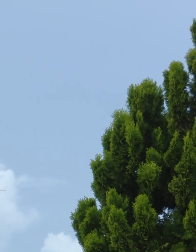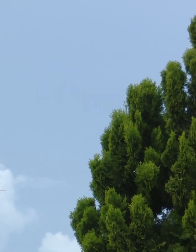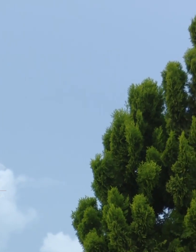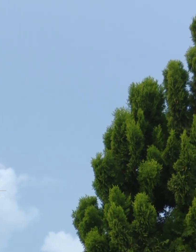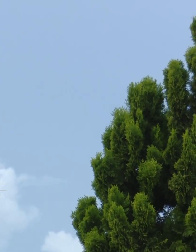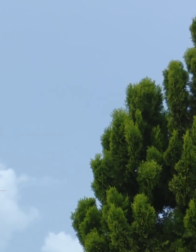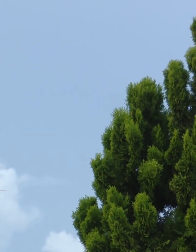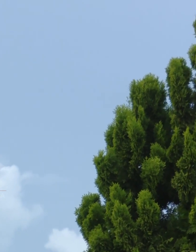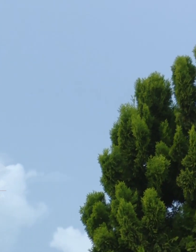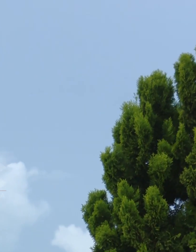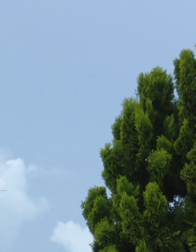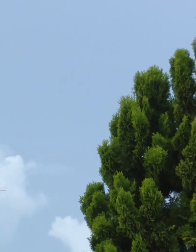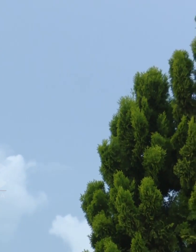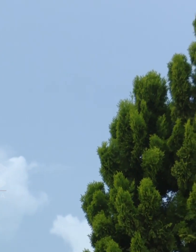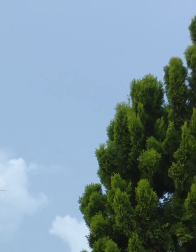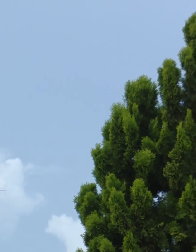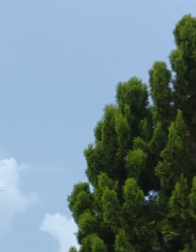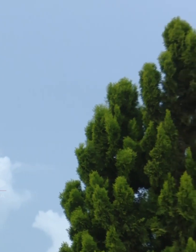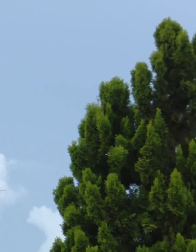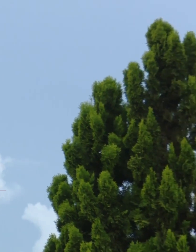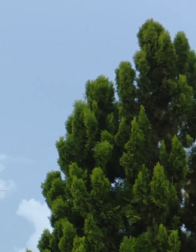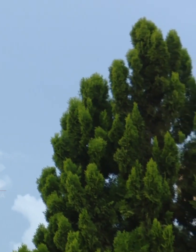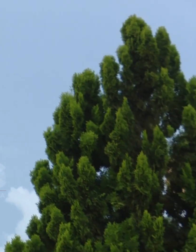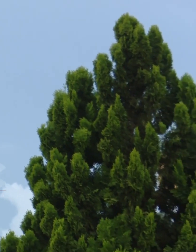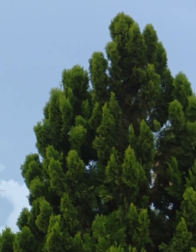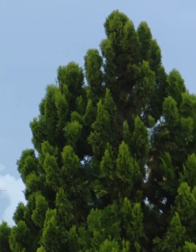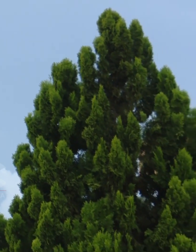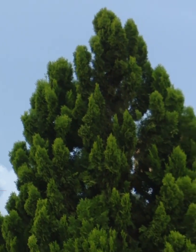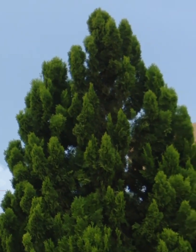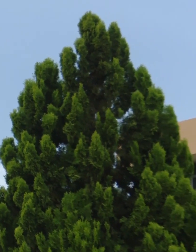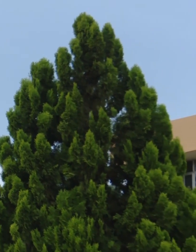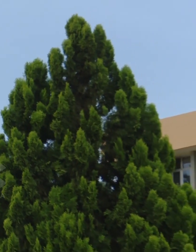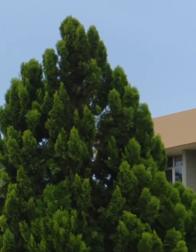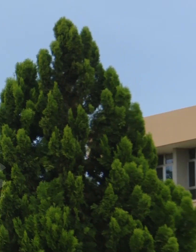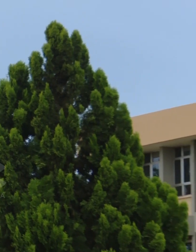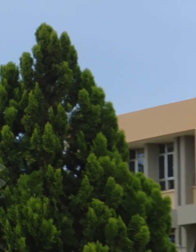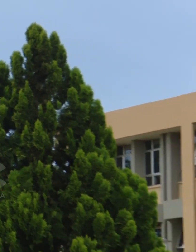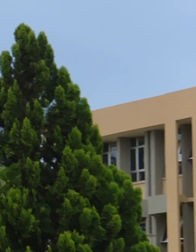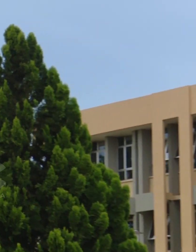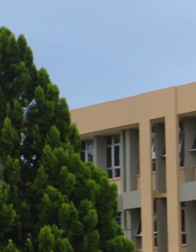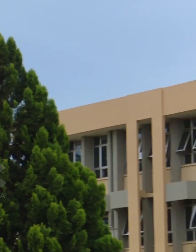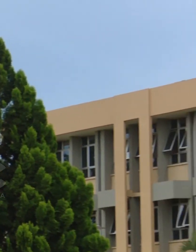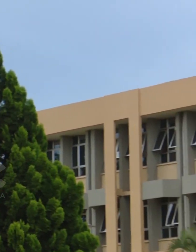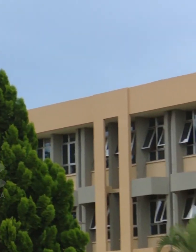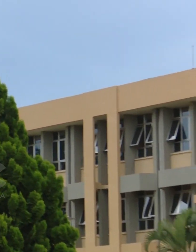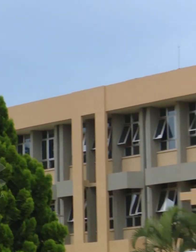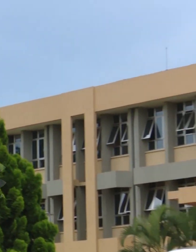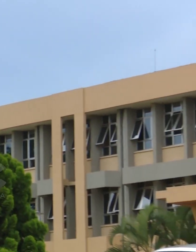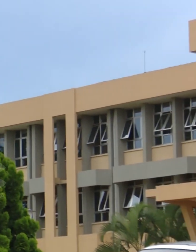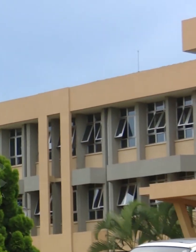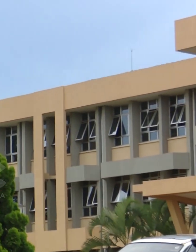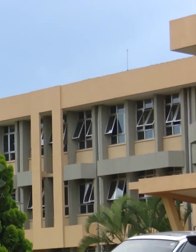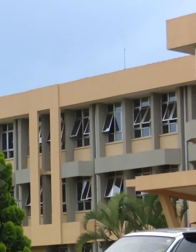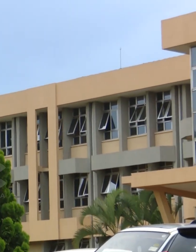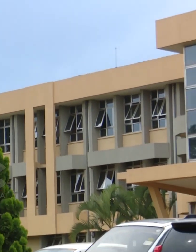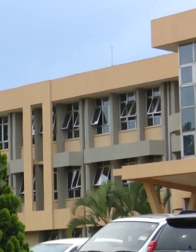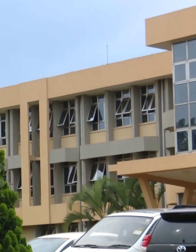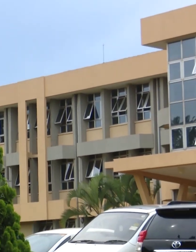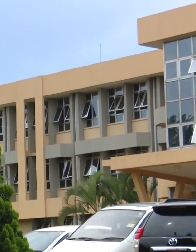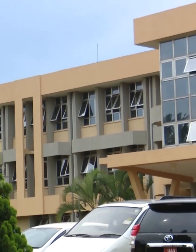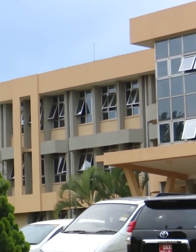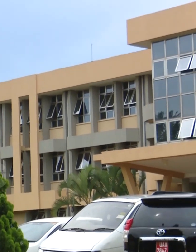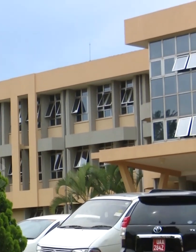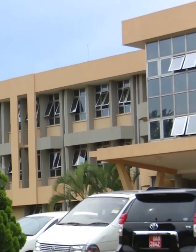In the weekly security briefing always held at police headquarters in Naguru, police revealed as 6 officers were killed in the period